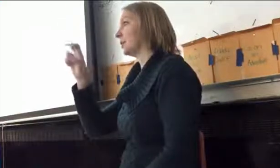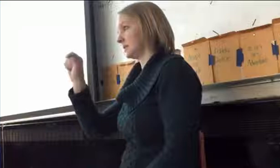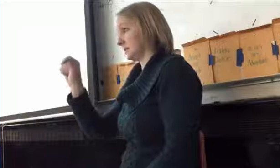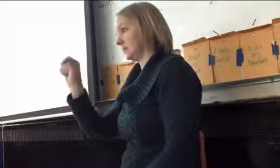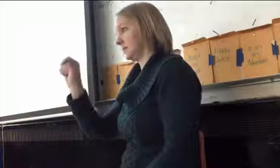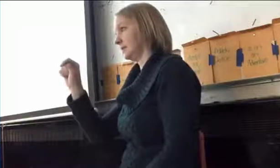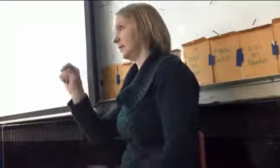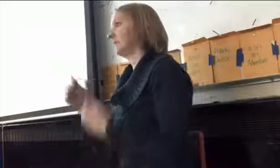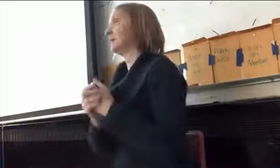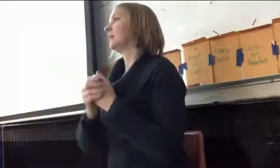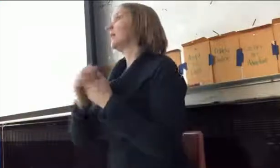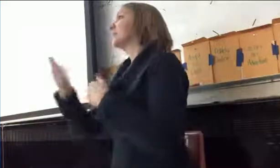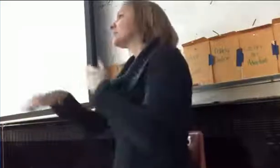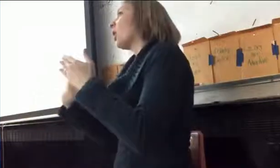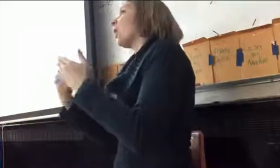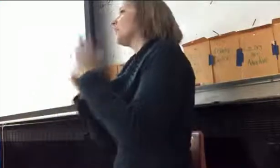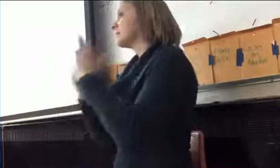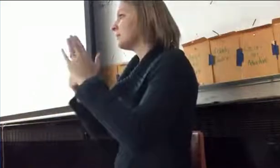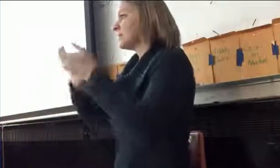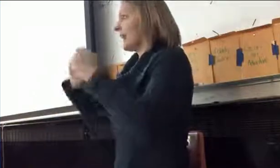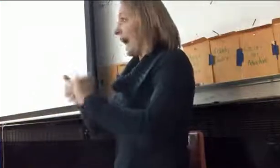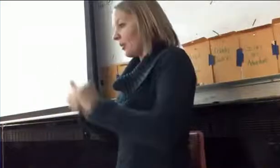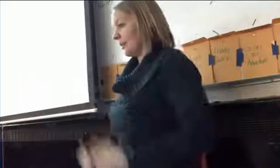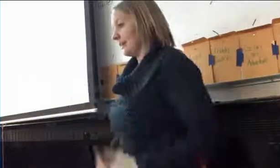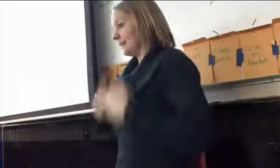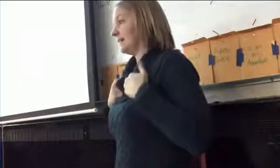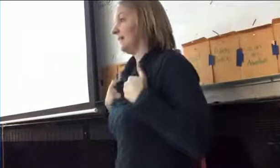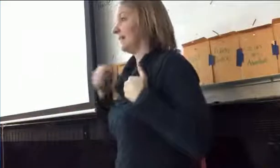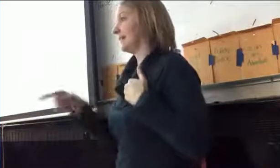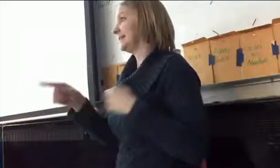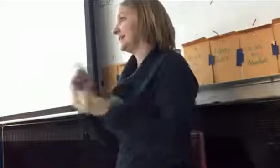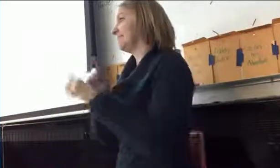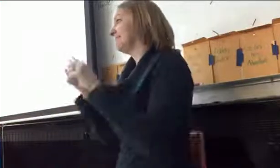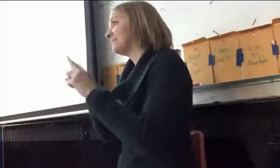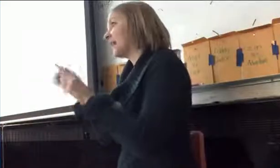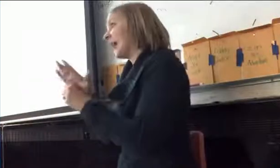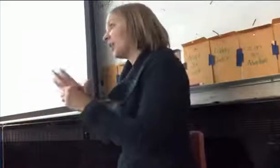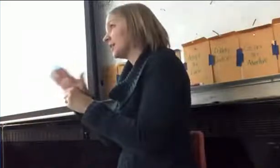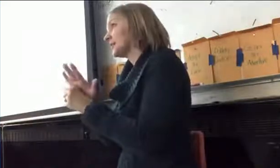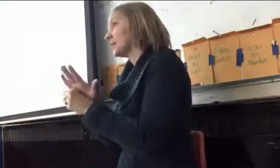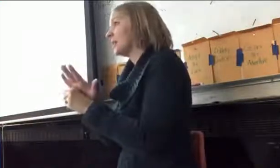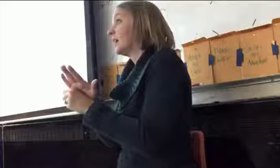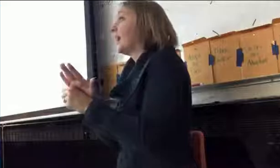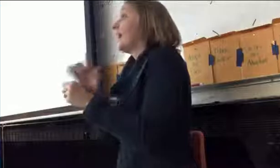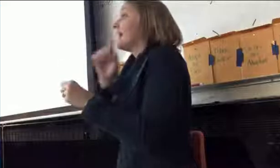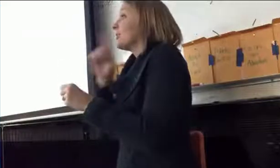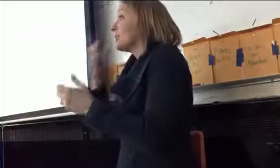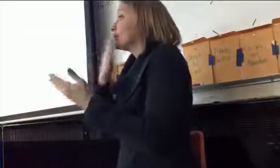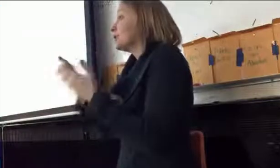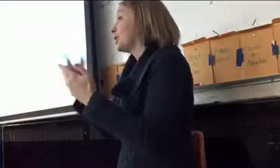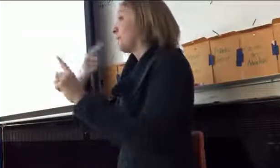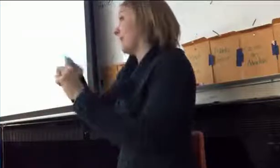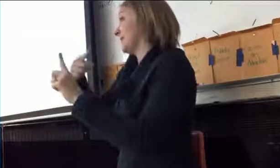Now, these are all examples of how the immigrants are going to be living in these different areas. Now, there is a really good positive, and that is what is known as the